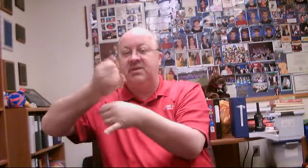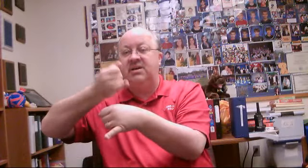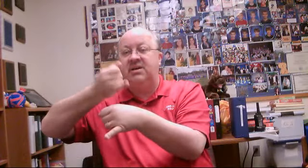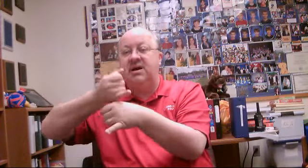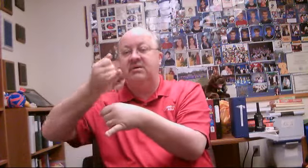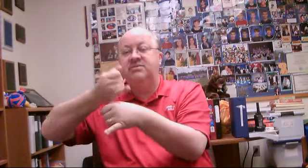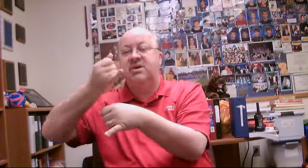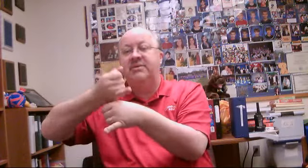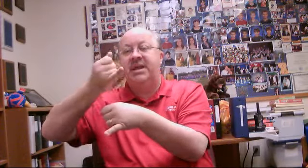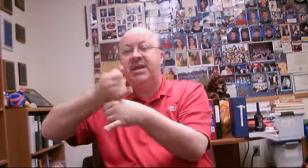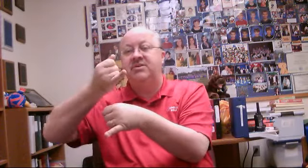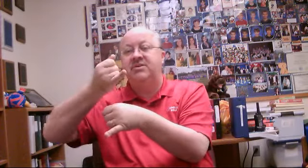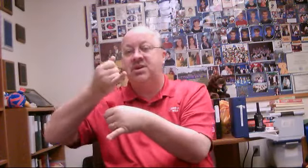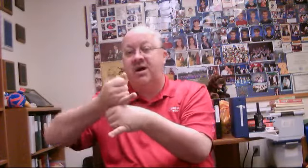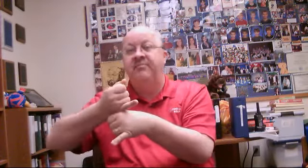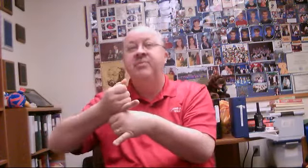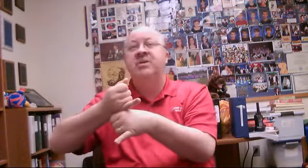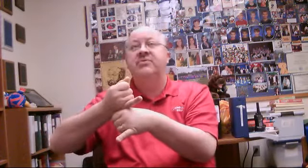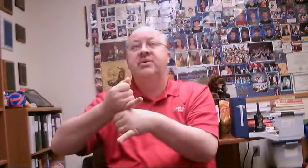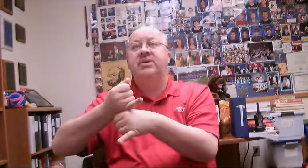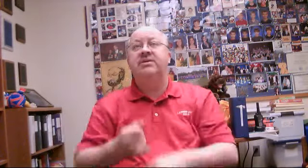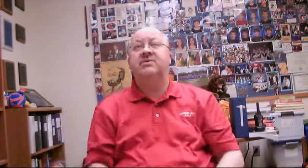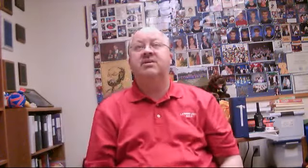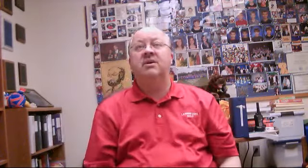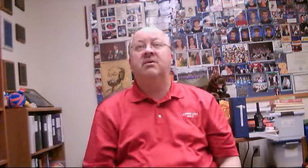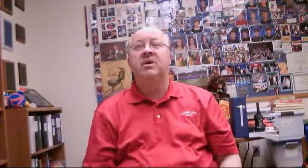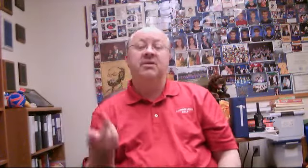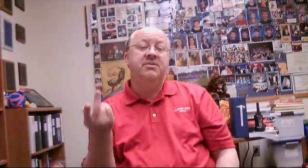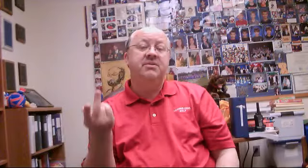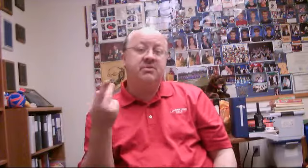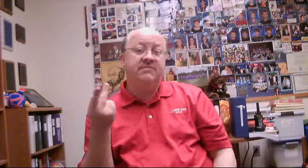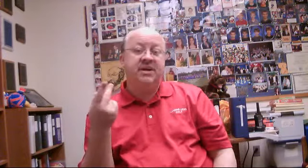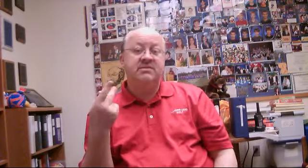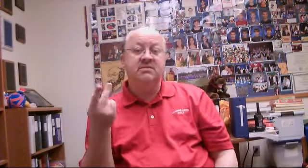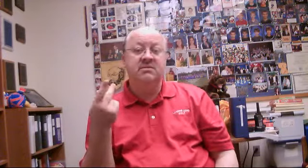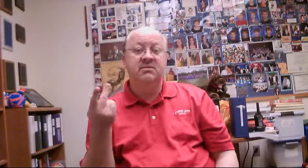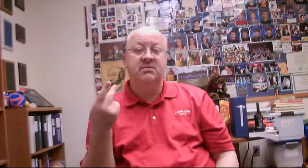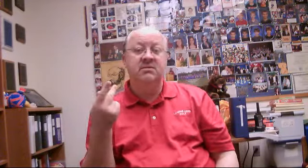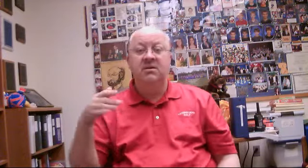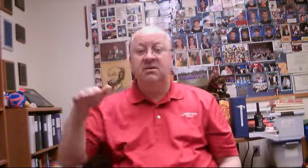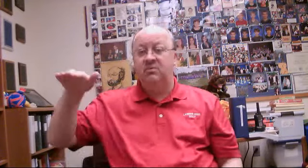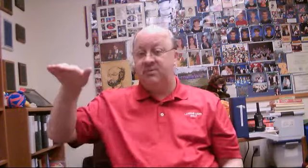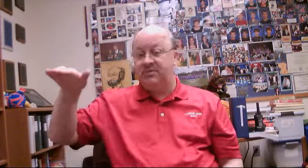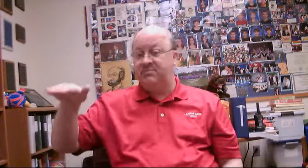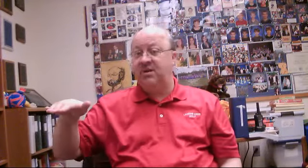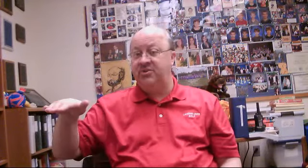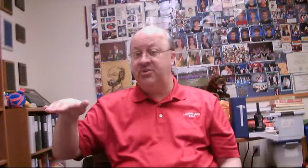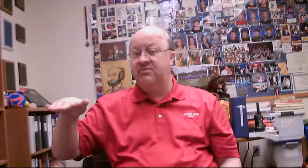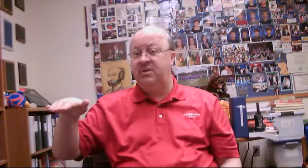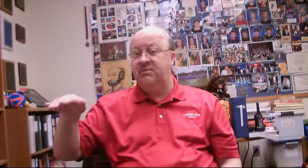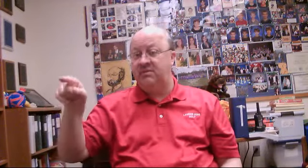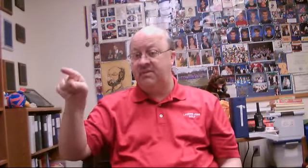the dominant hand on top. So again, it's going to go, the two of us, we were small children